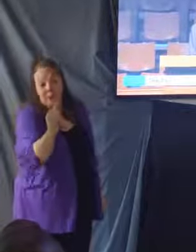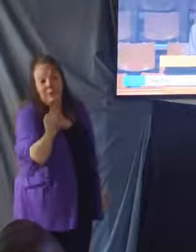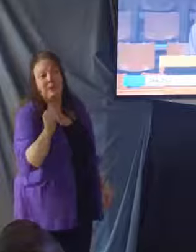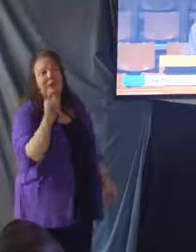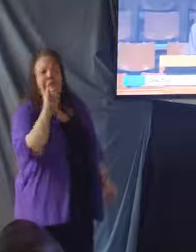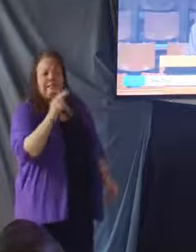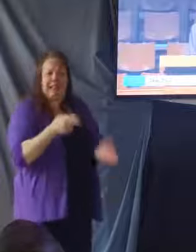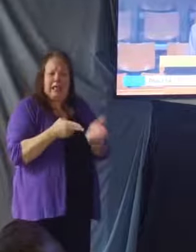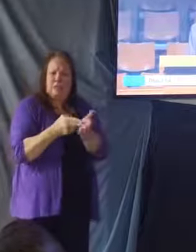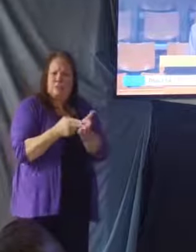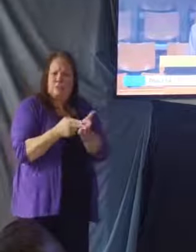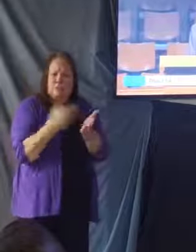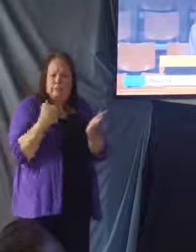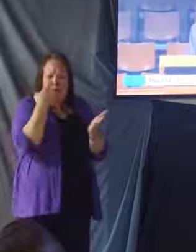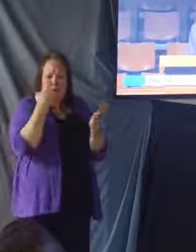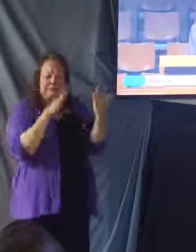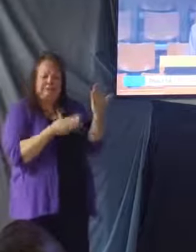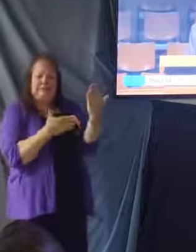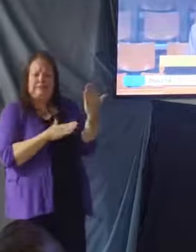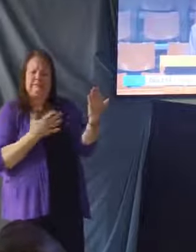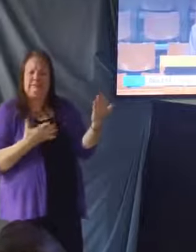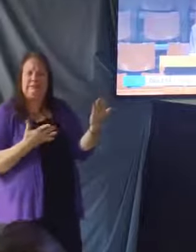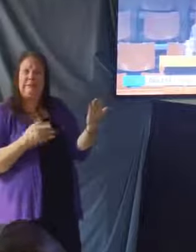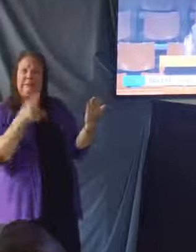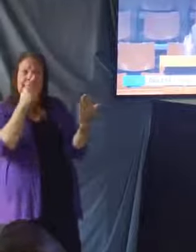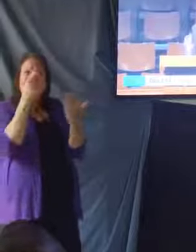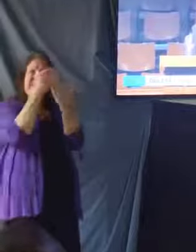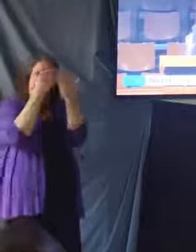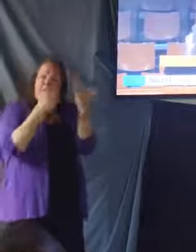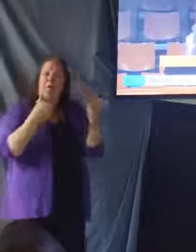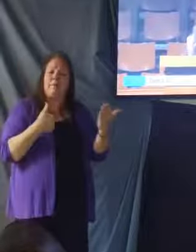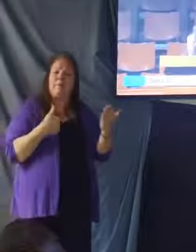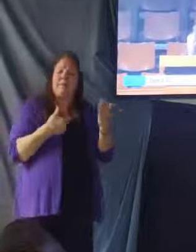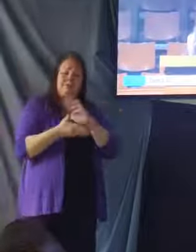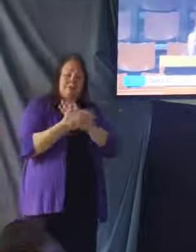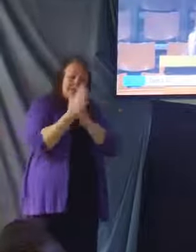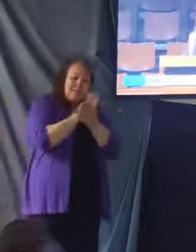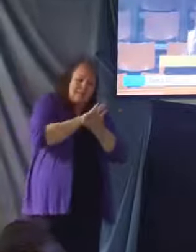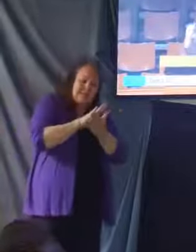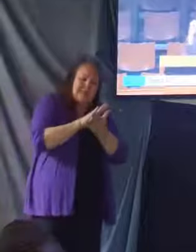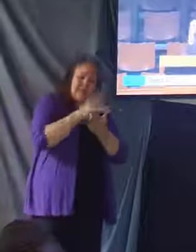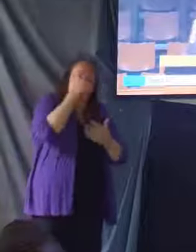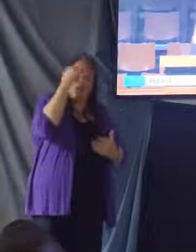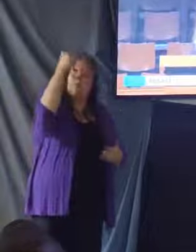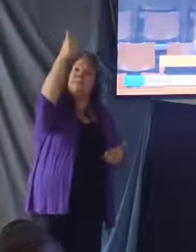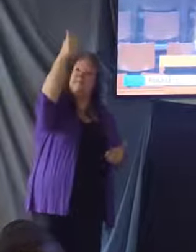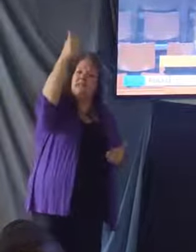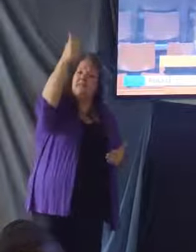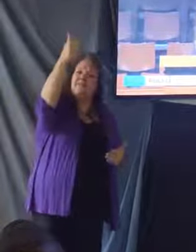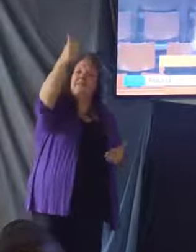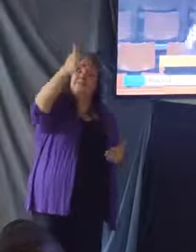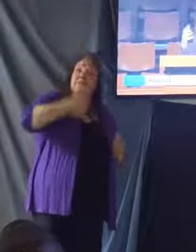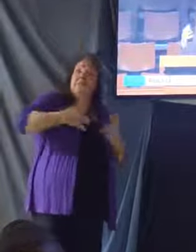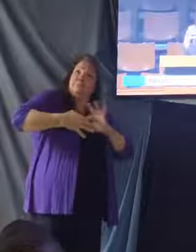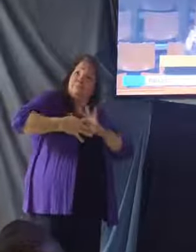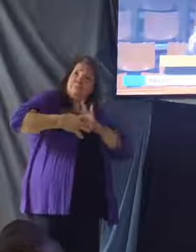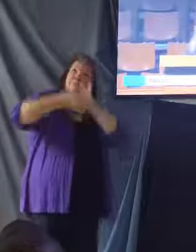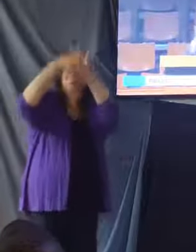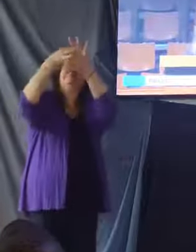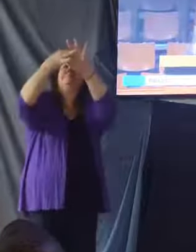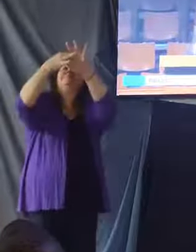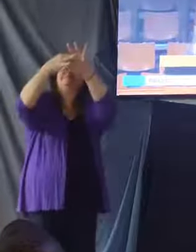That truth that's sung. He redeemed us to purify for himself so we could belong to him.